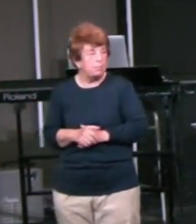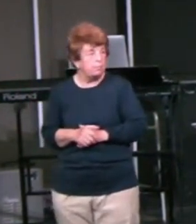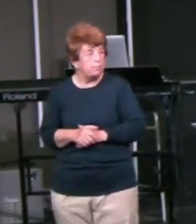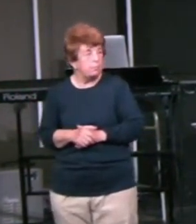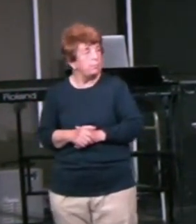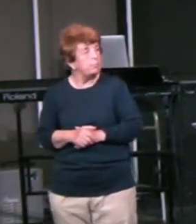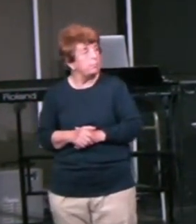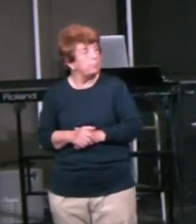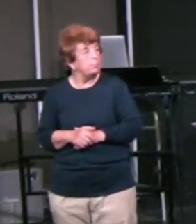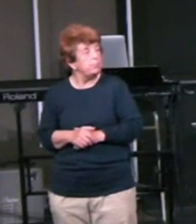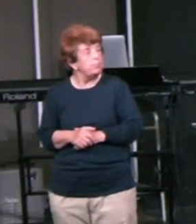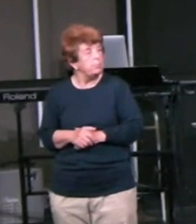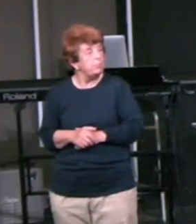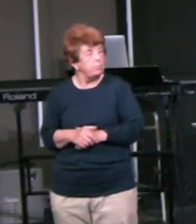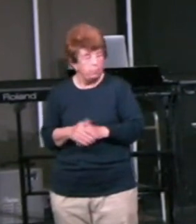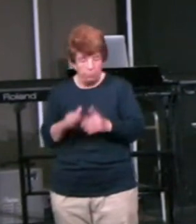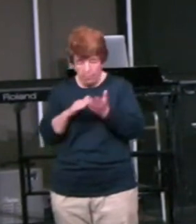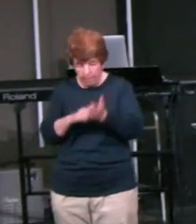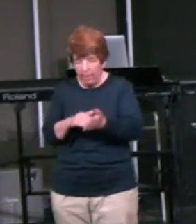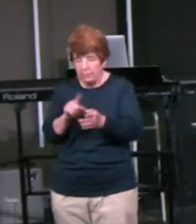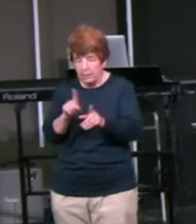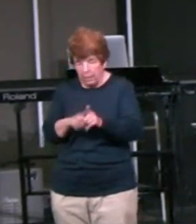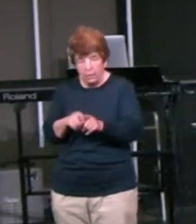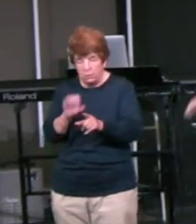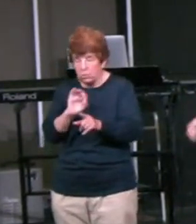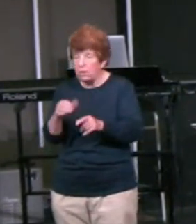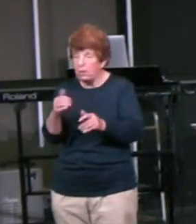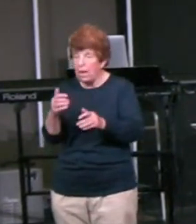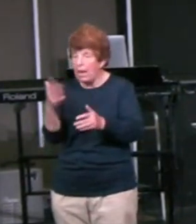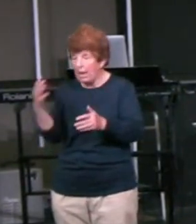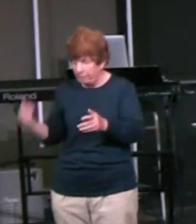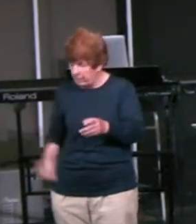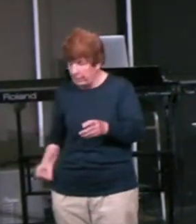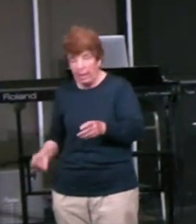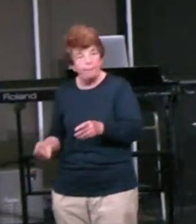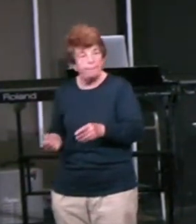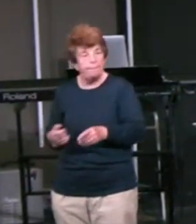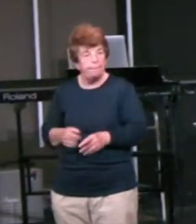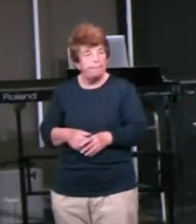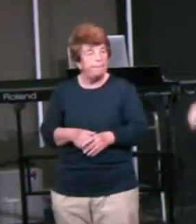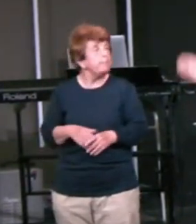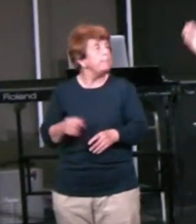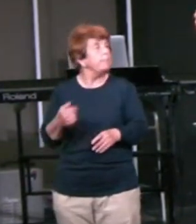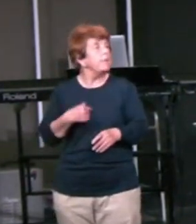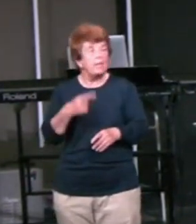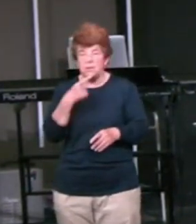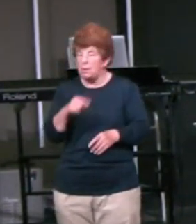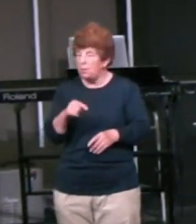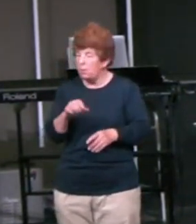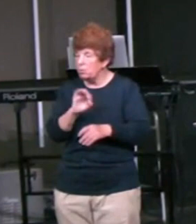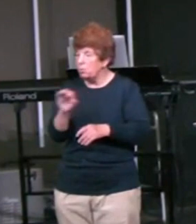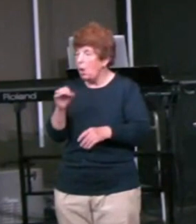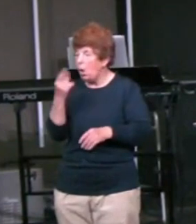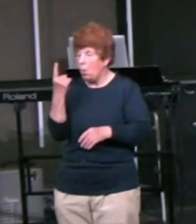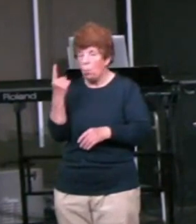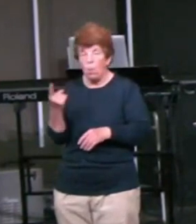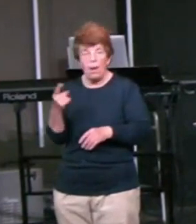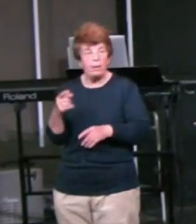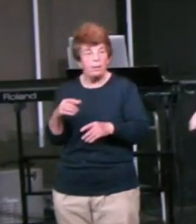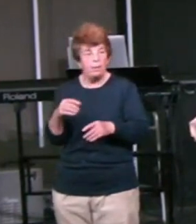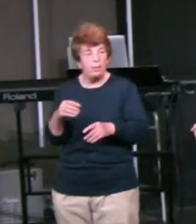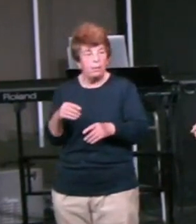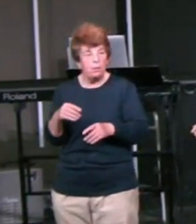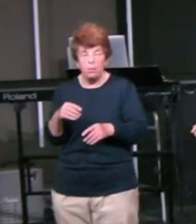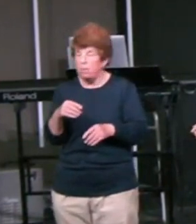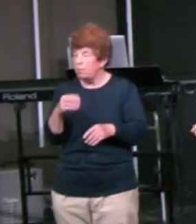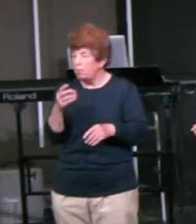And in those months and years when we did not have an income, I can tell you there was not one meal that we